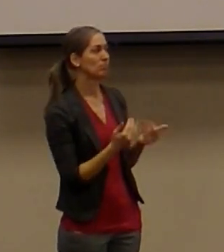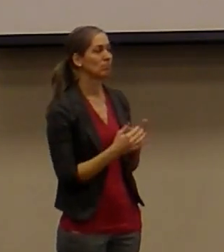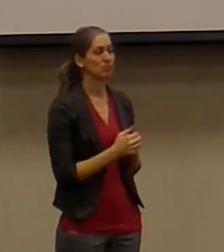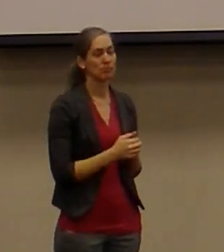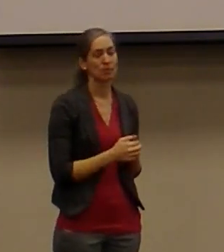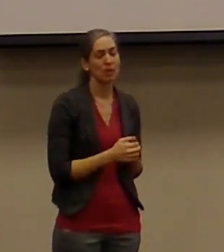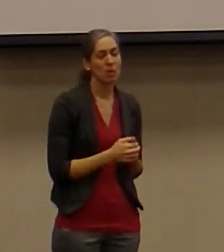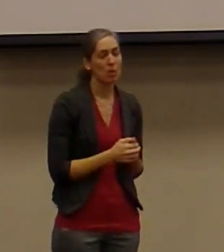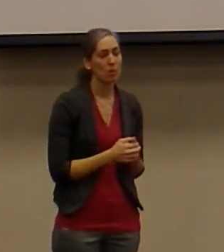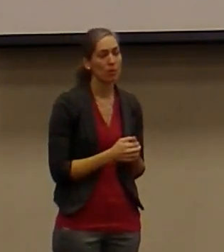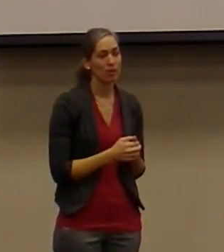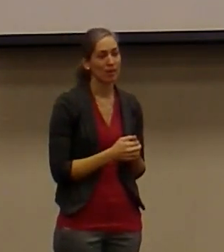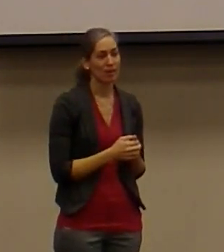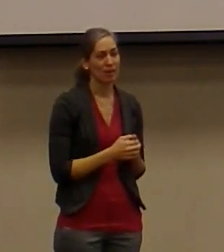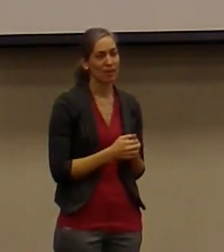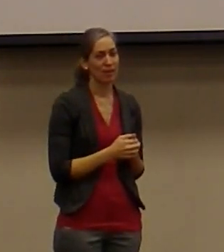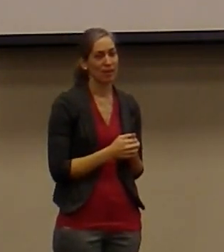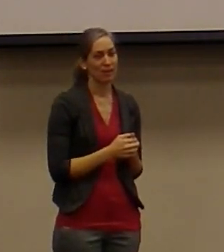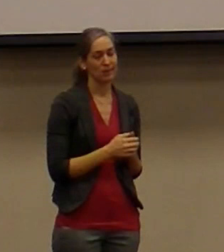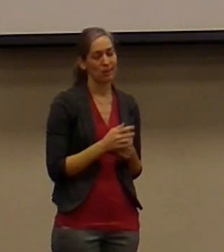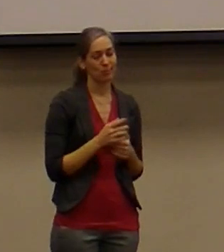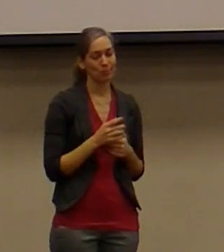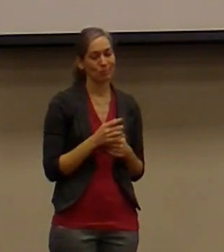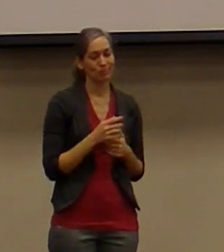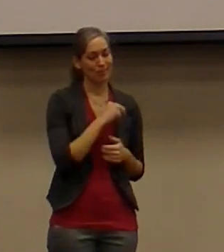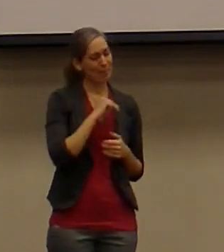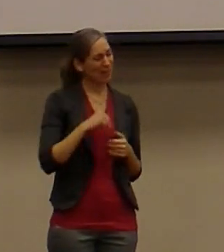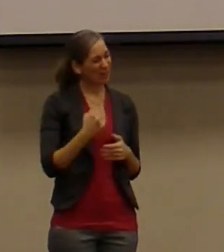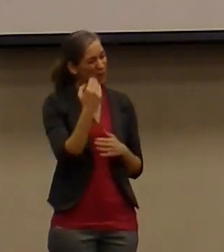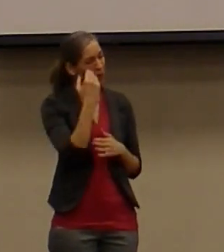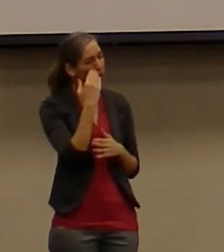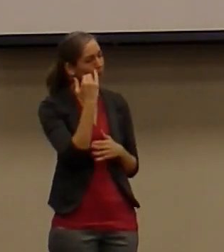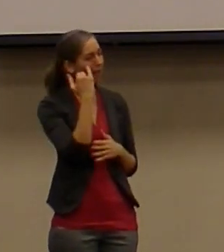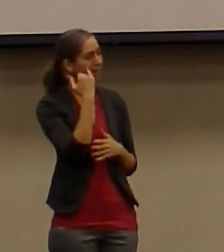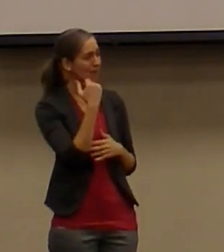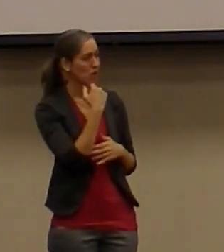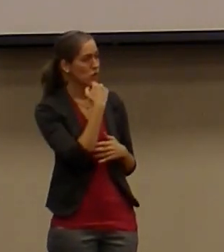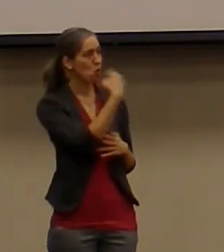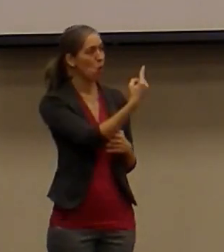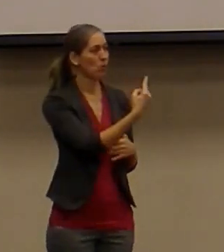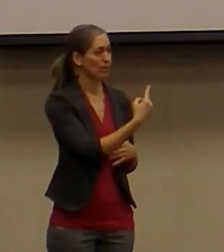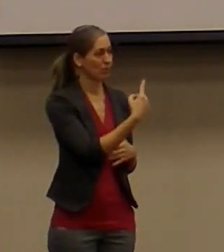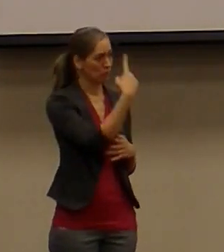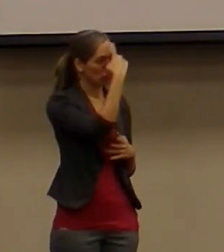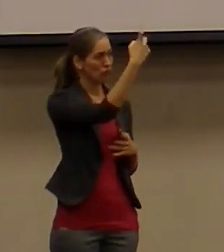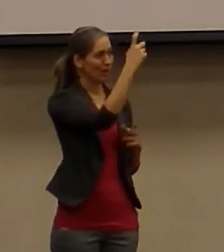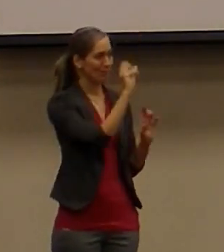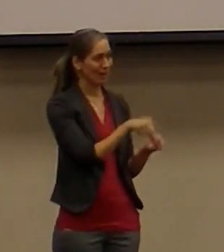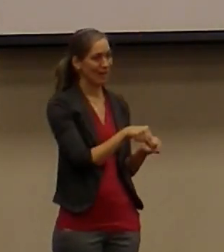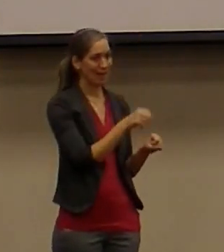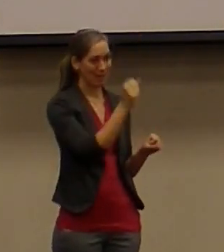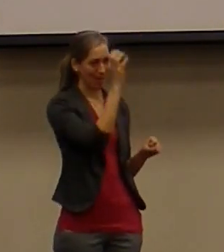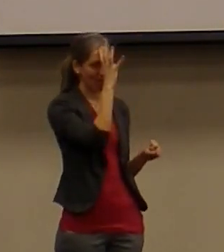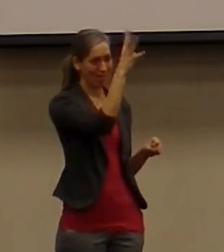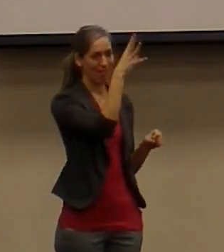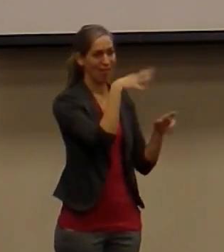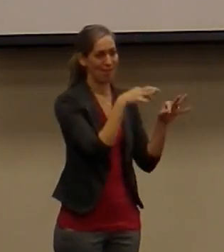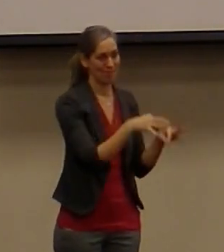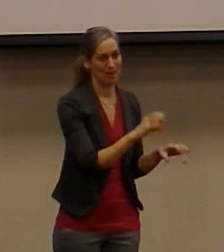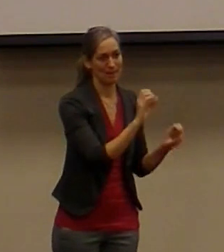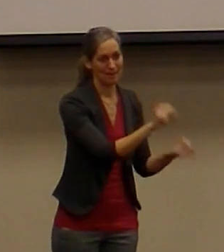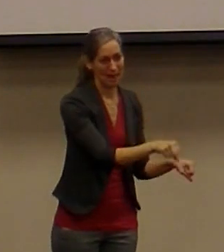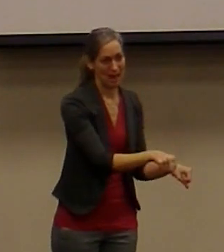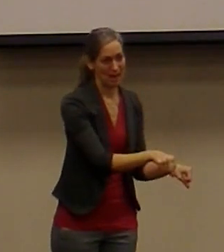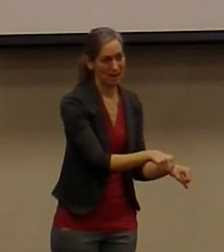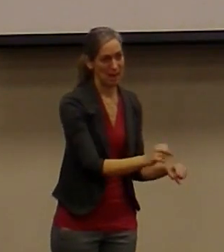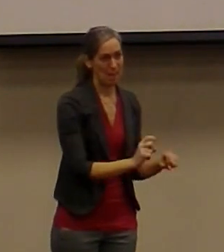He sort of had some insight into his own wise men. He knew that if he told them the dream, they would always come up with some explanation.